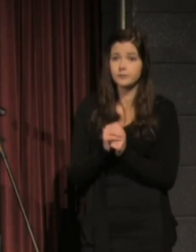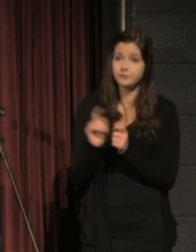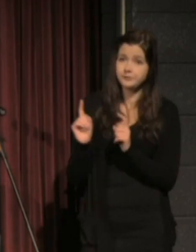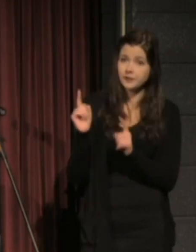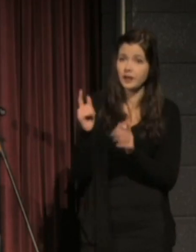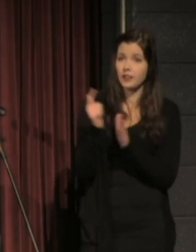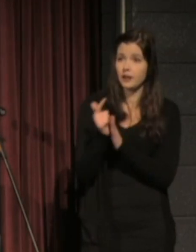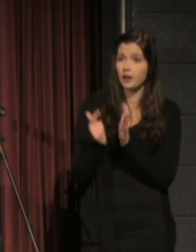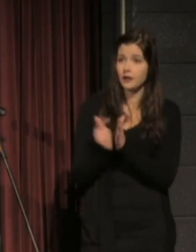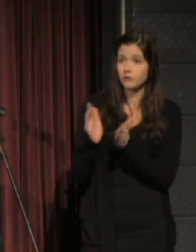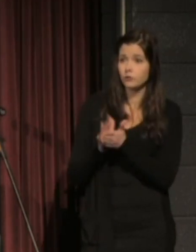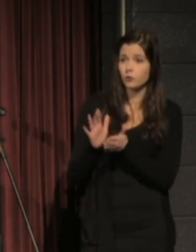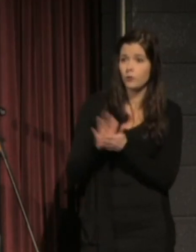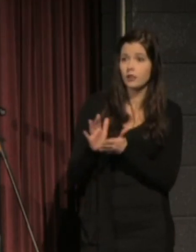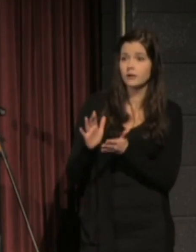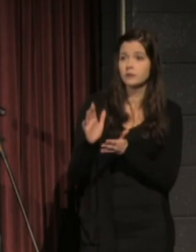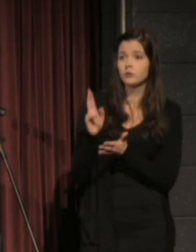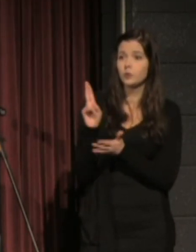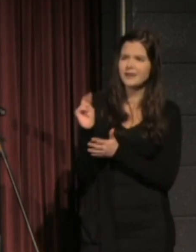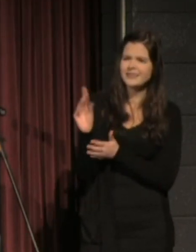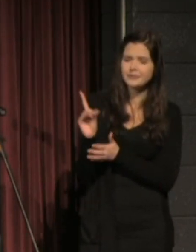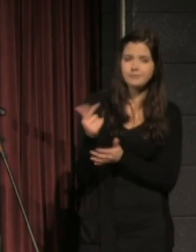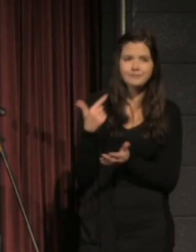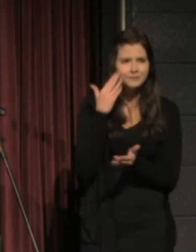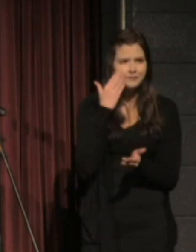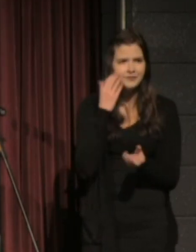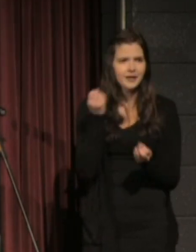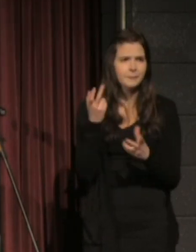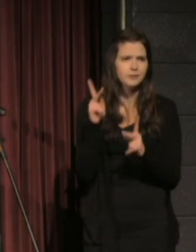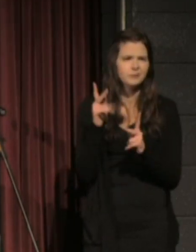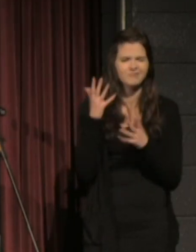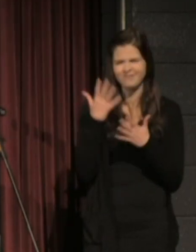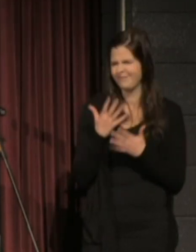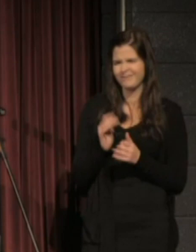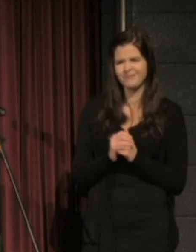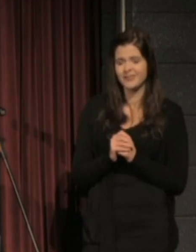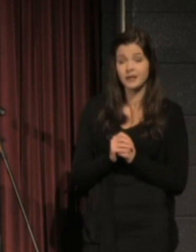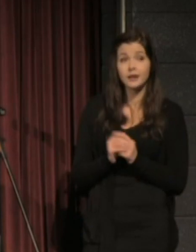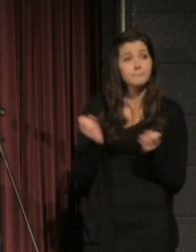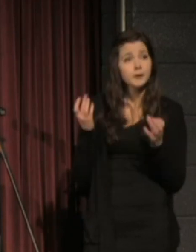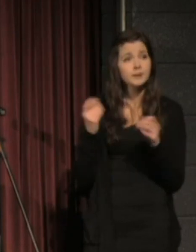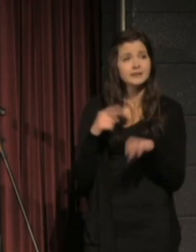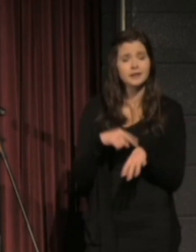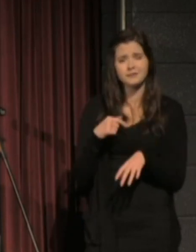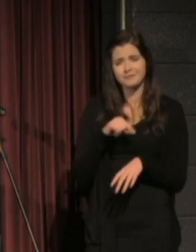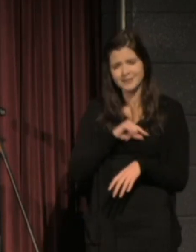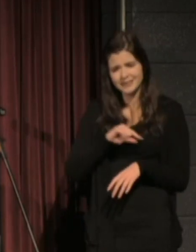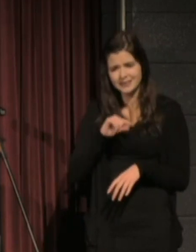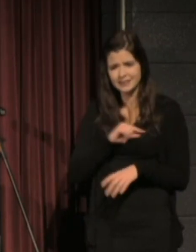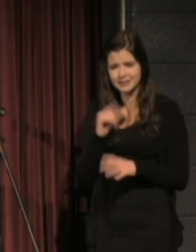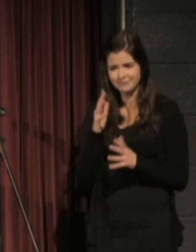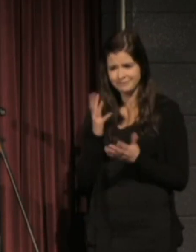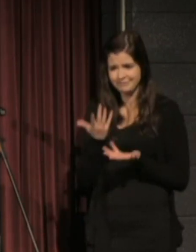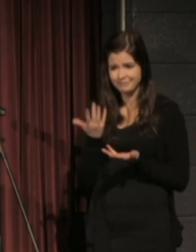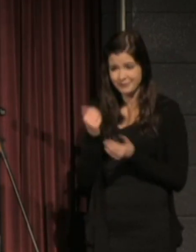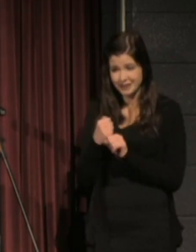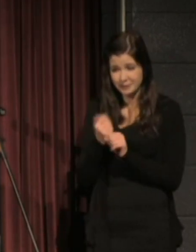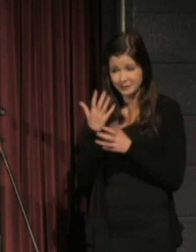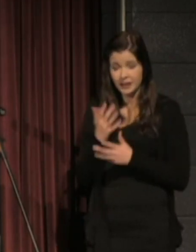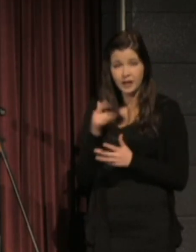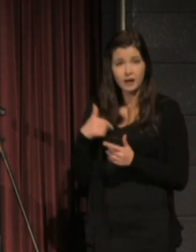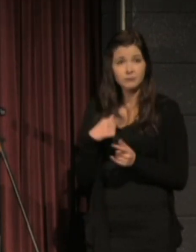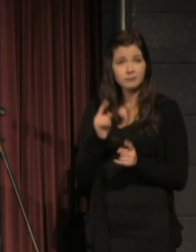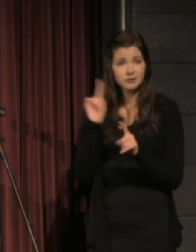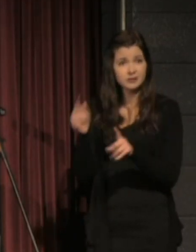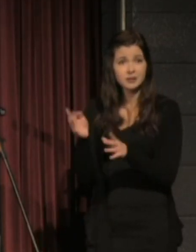UND. I know a lot of people were disappointed in my decision, and there were so many times I felt guilty for letting down the people that had helped me get into that